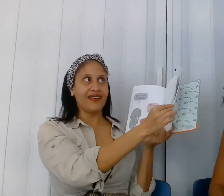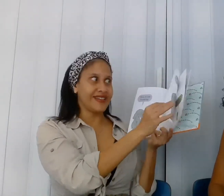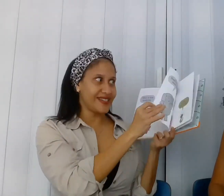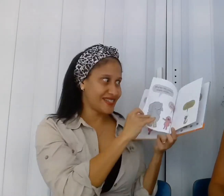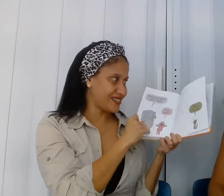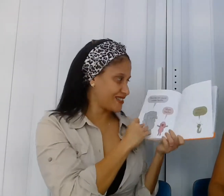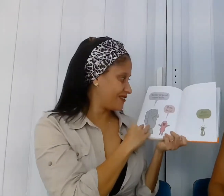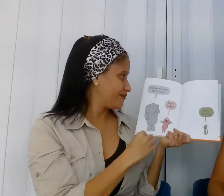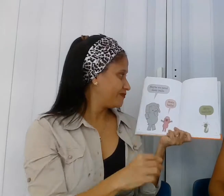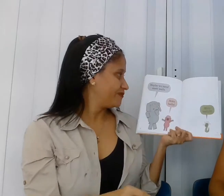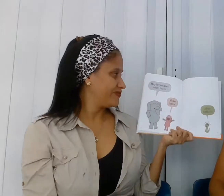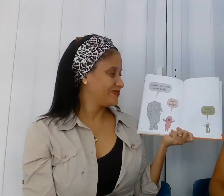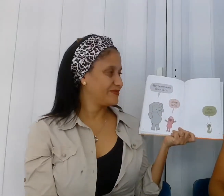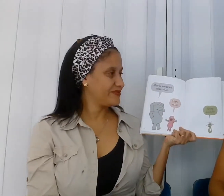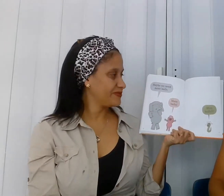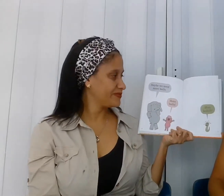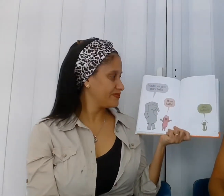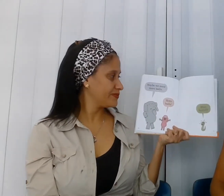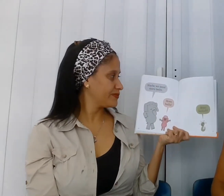Yes.